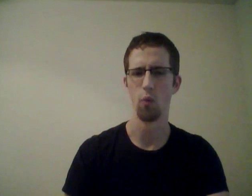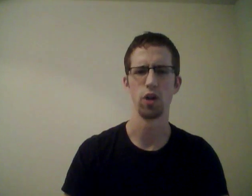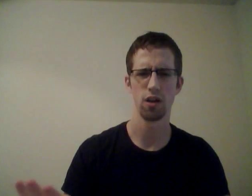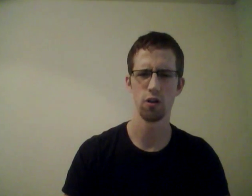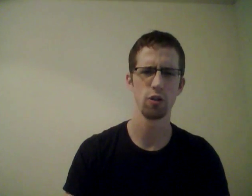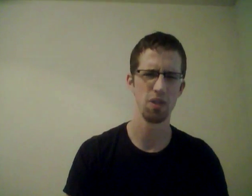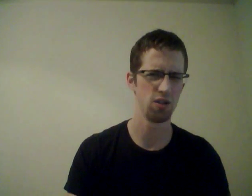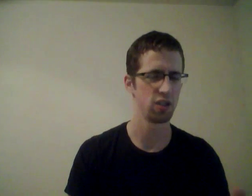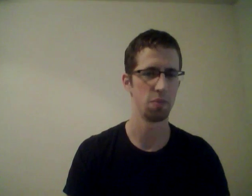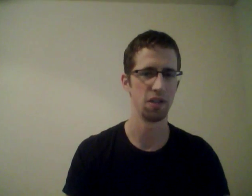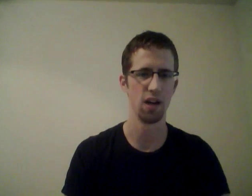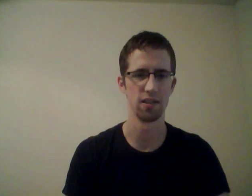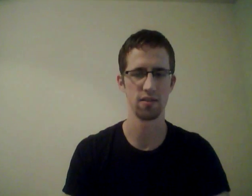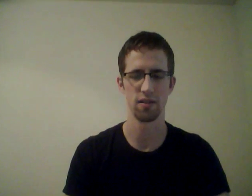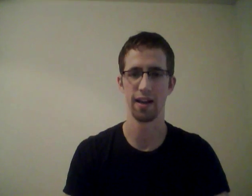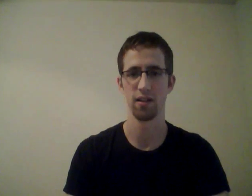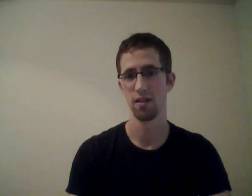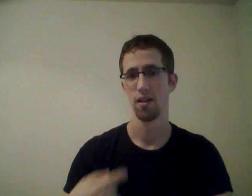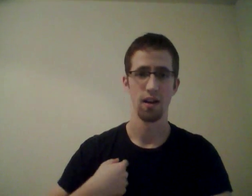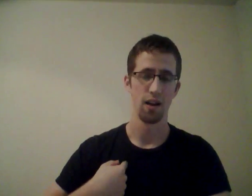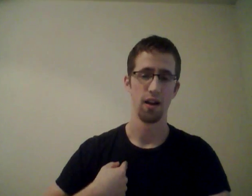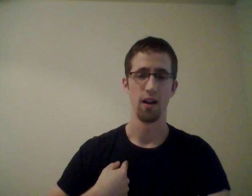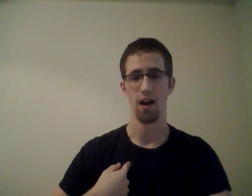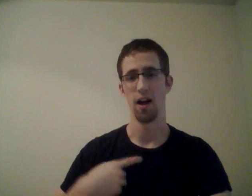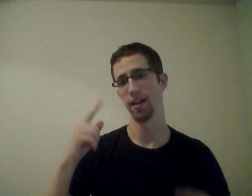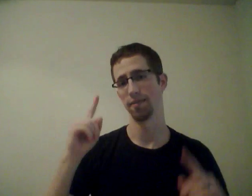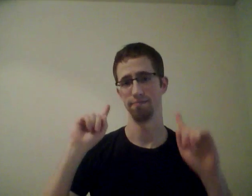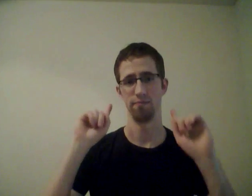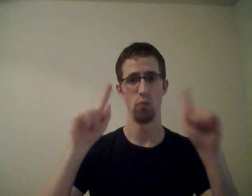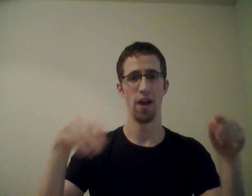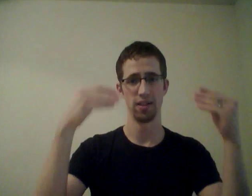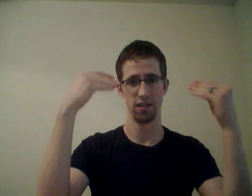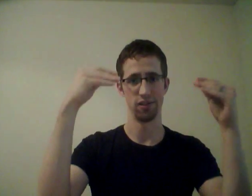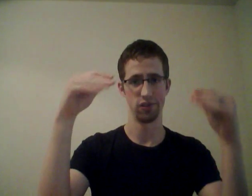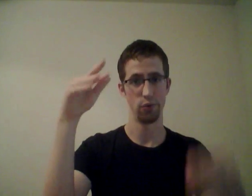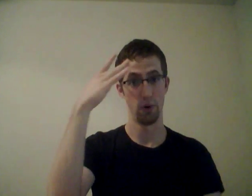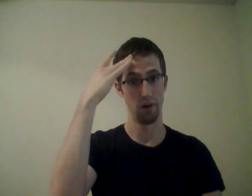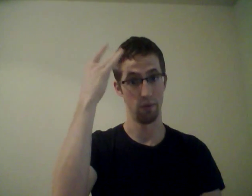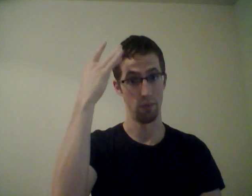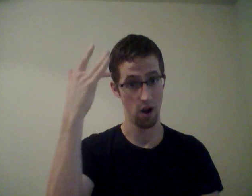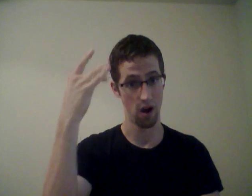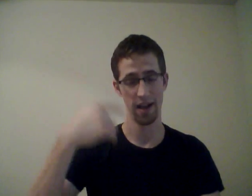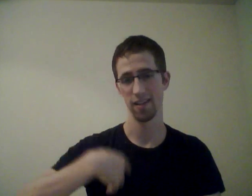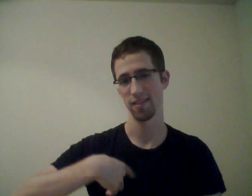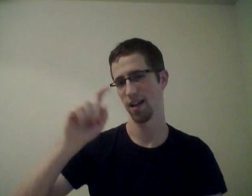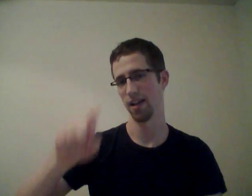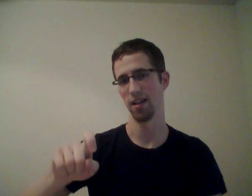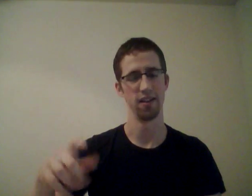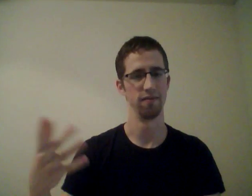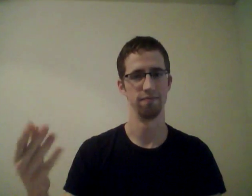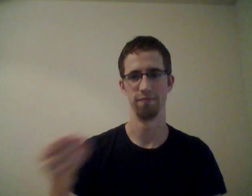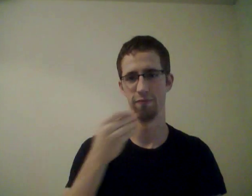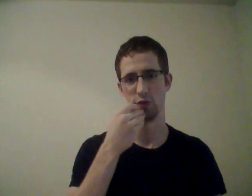which can also be used as because. Like, I went to the store, why? I needed food.